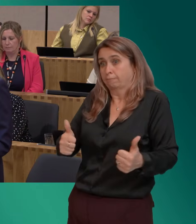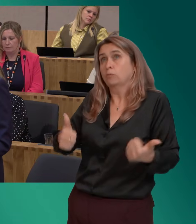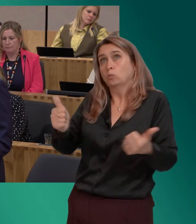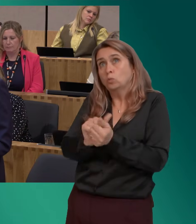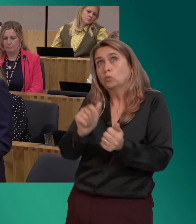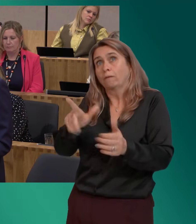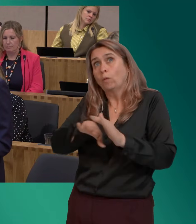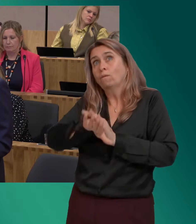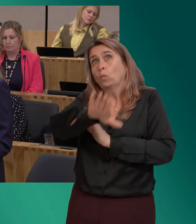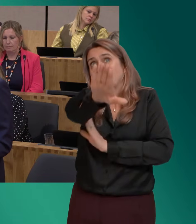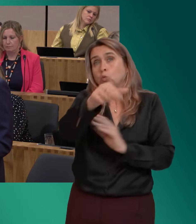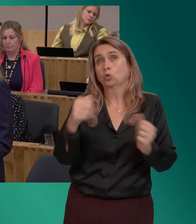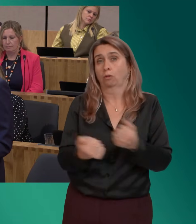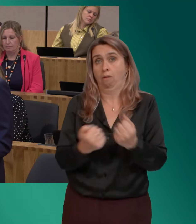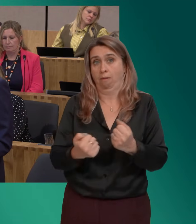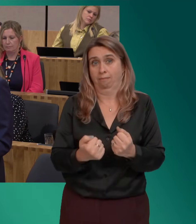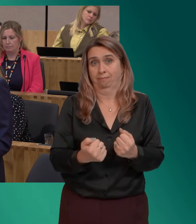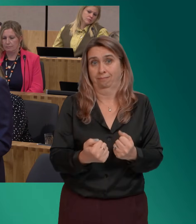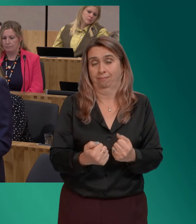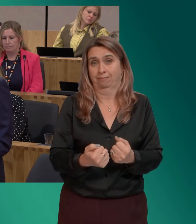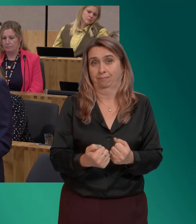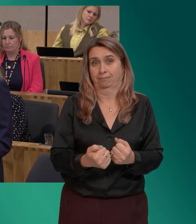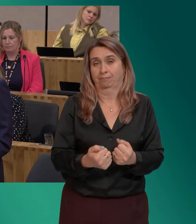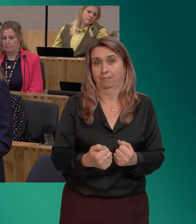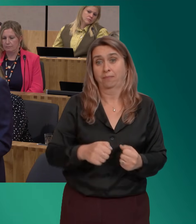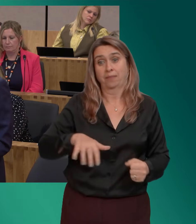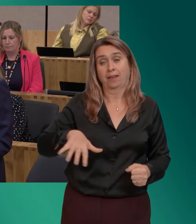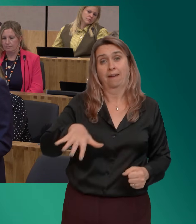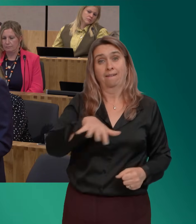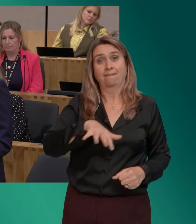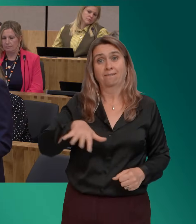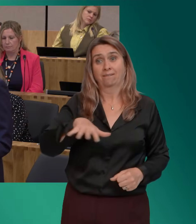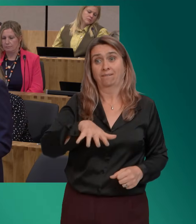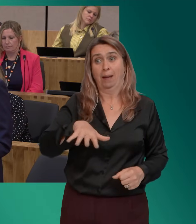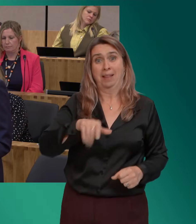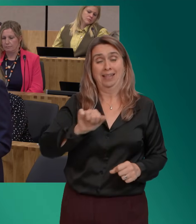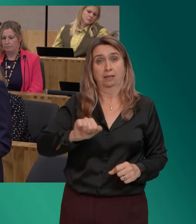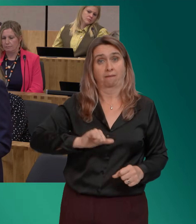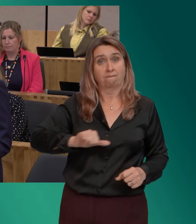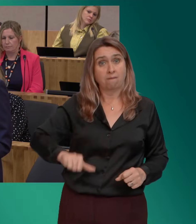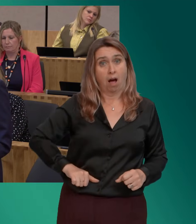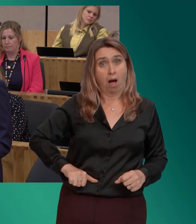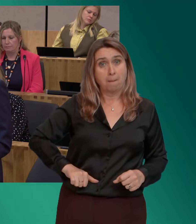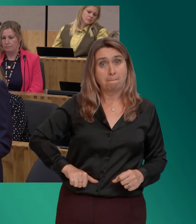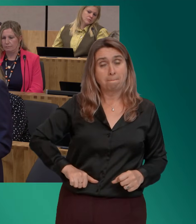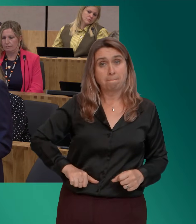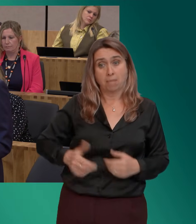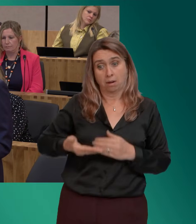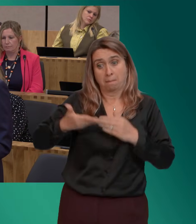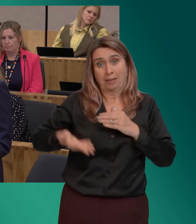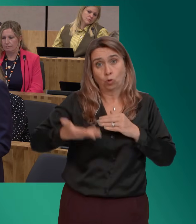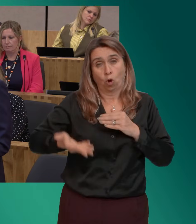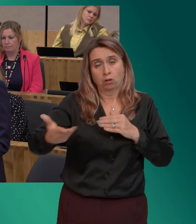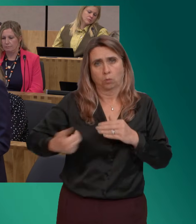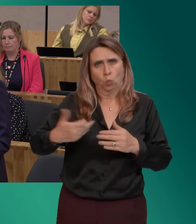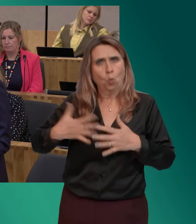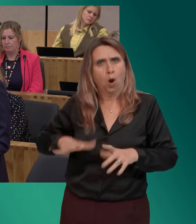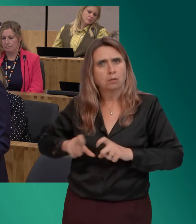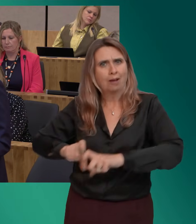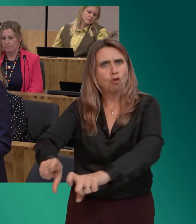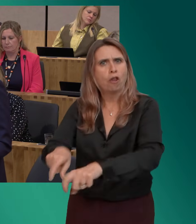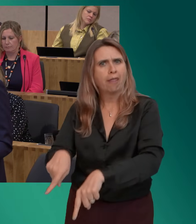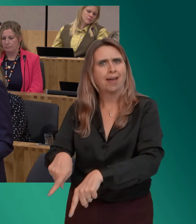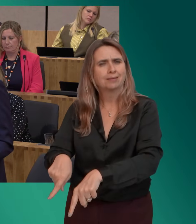We can make our family farm more sustainable. We can use tools at our disposal to